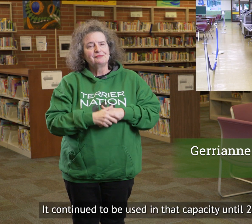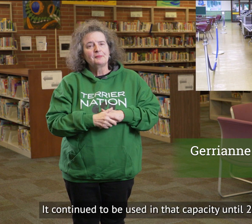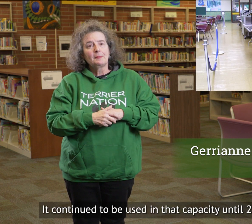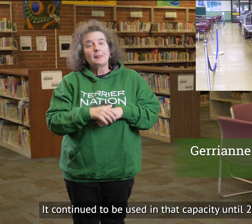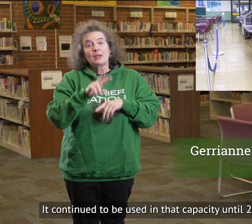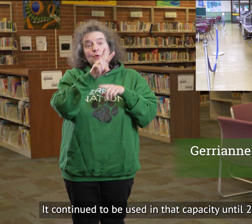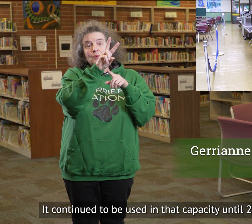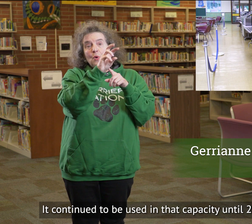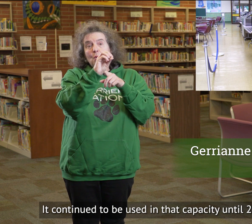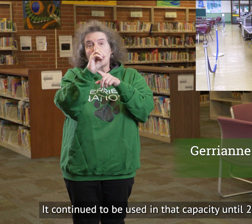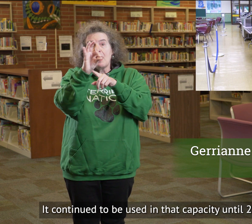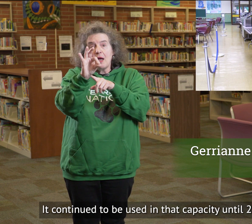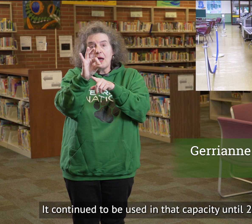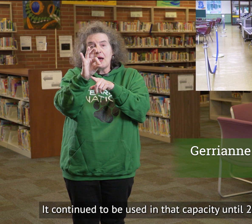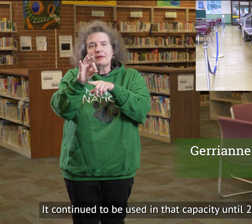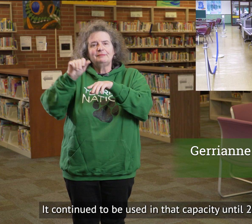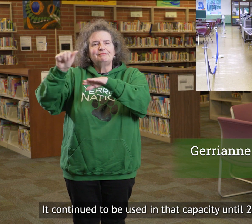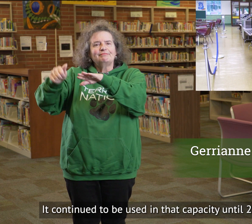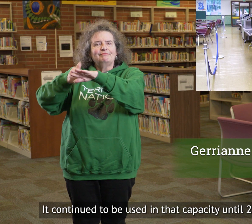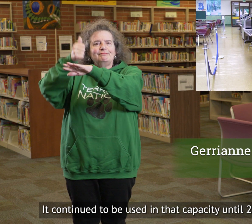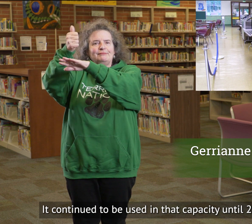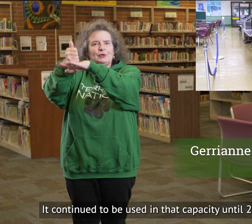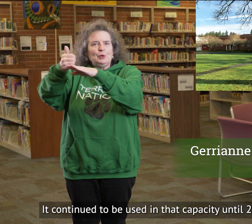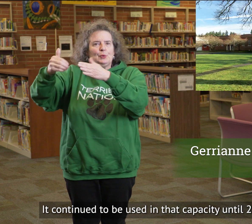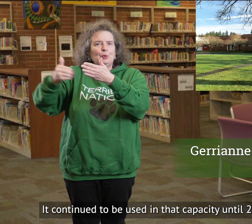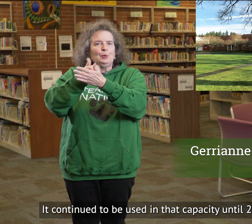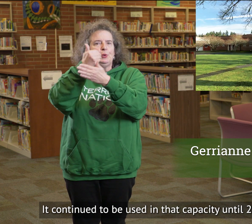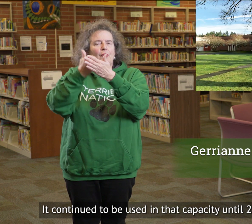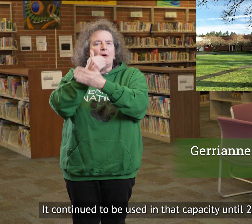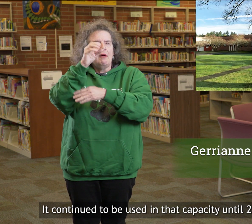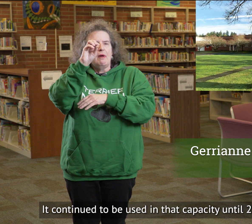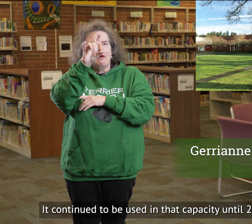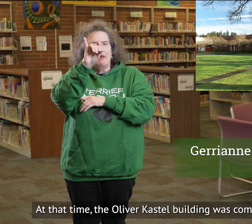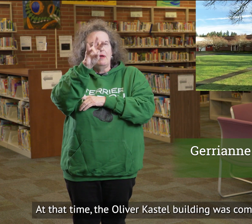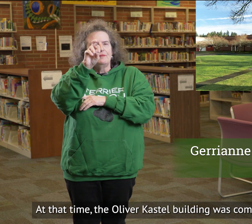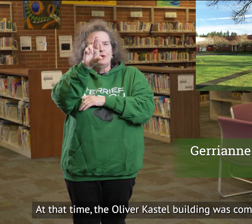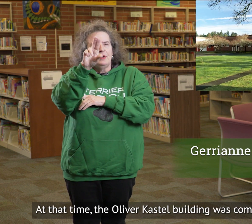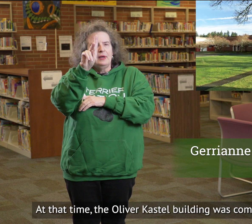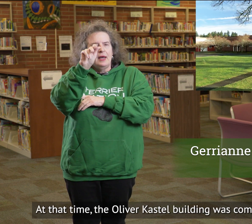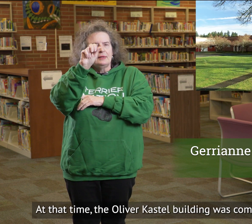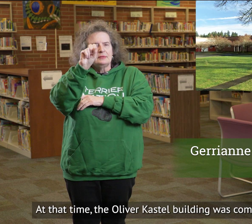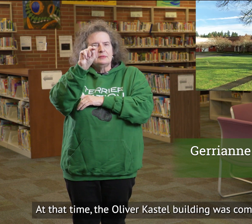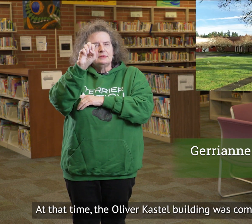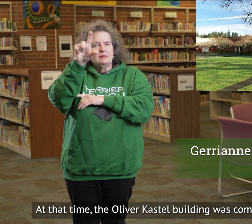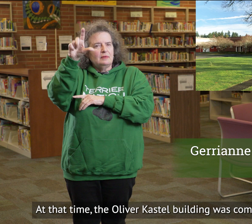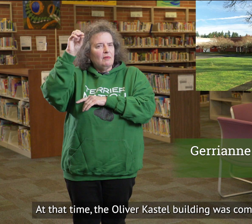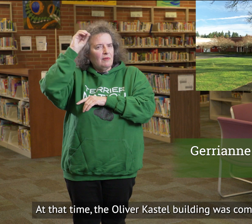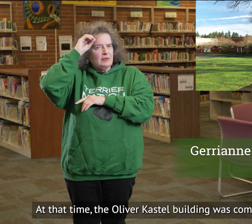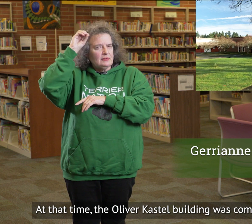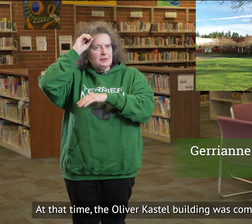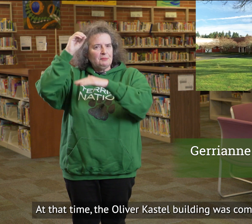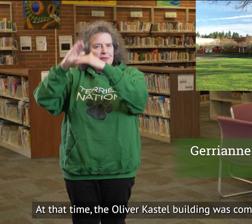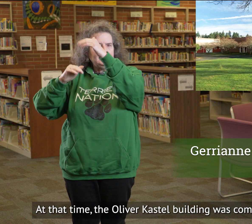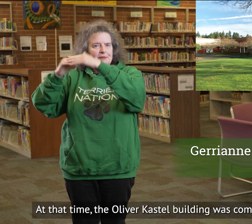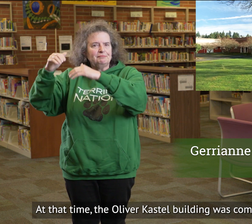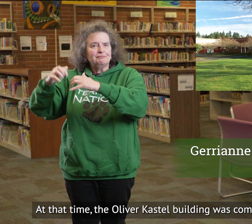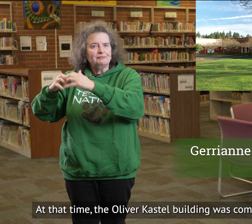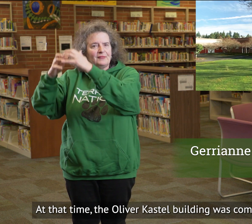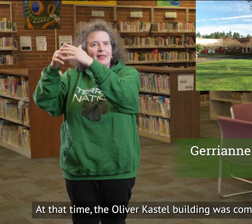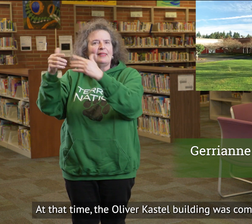that capacity until 2009. At that time, the Oliver Castell